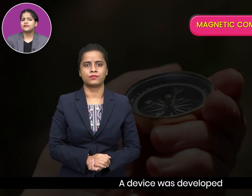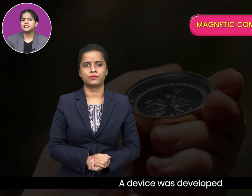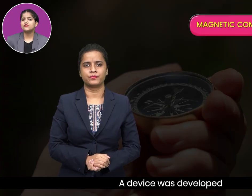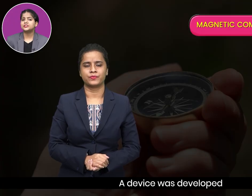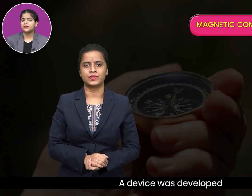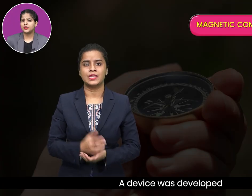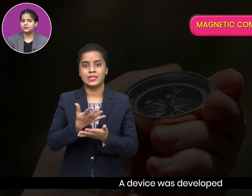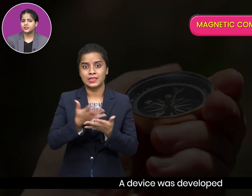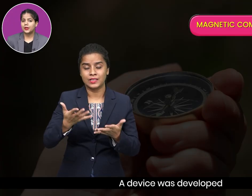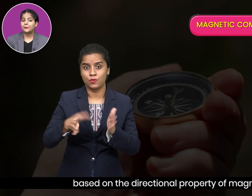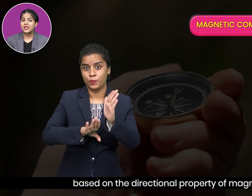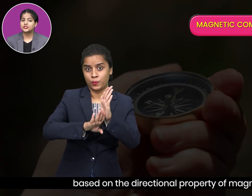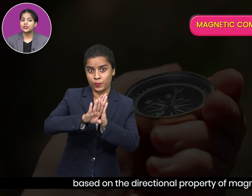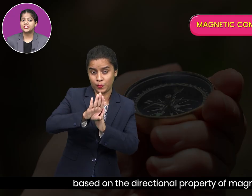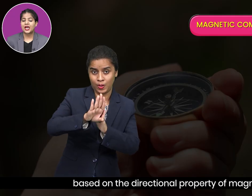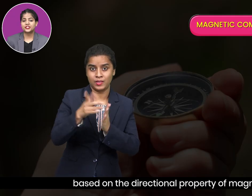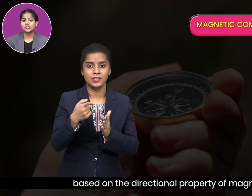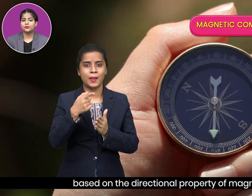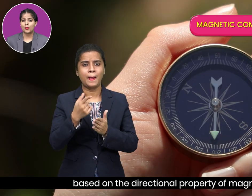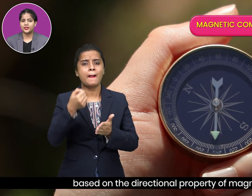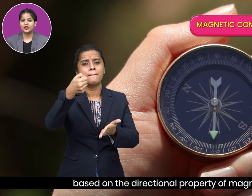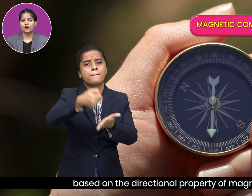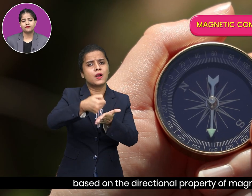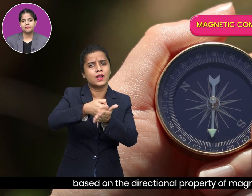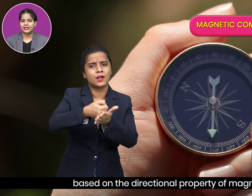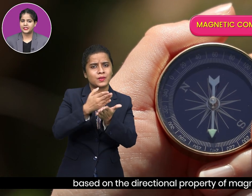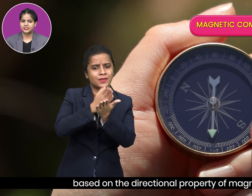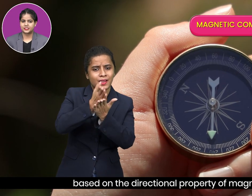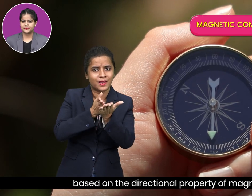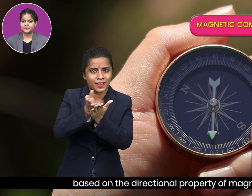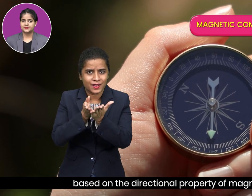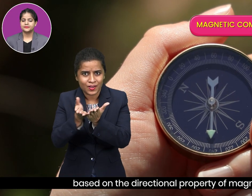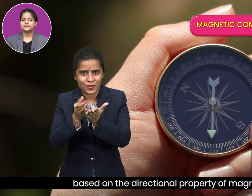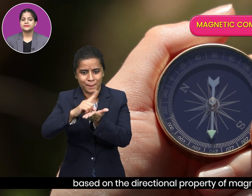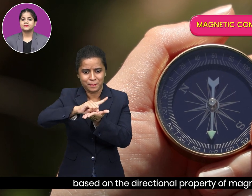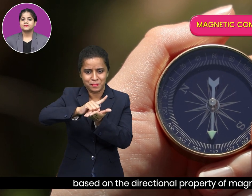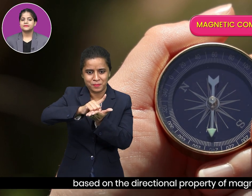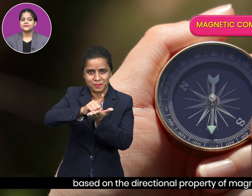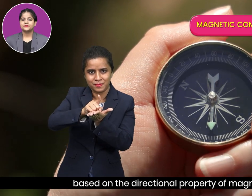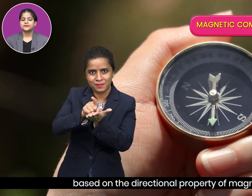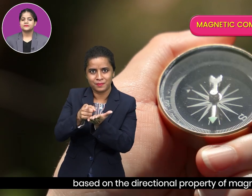A device was developed based on the directional property of magnets.